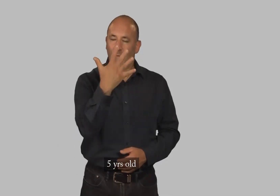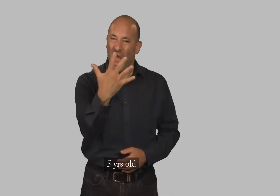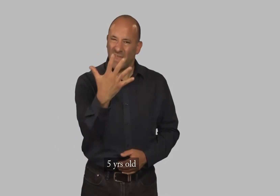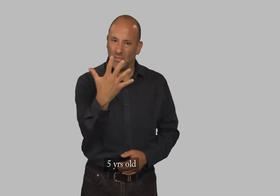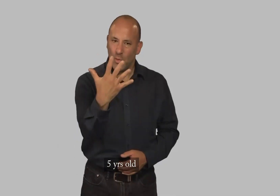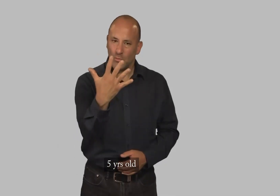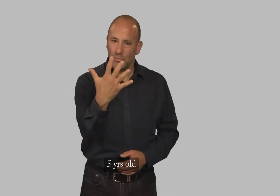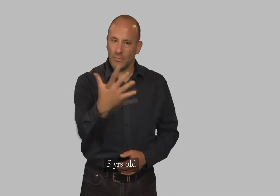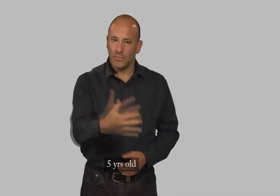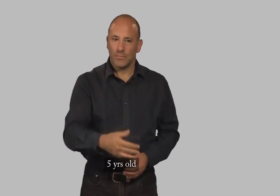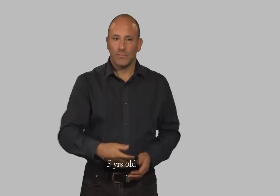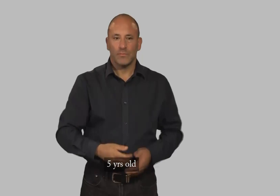5 years old.